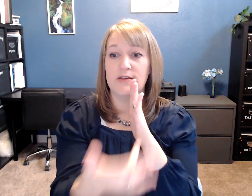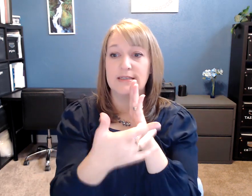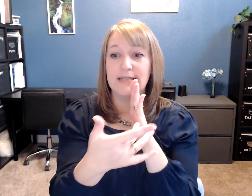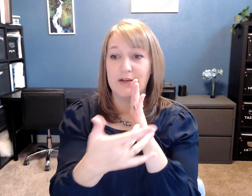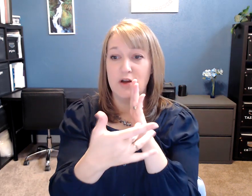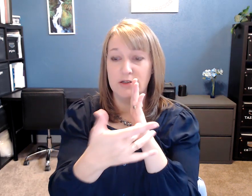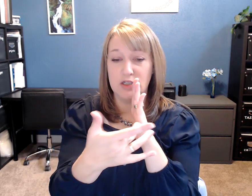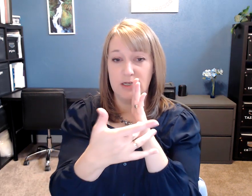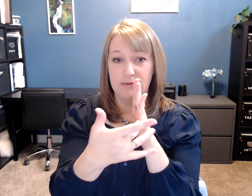That's technology.